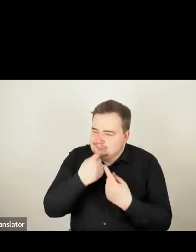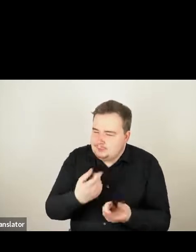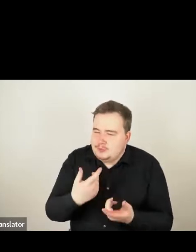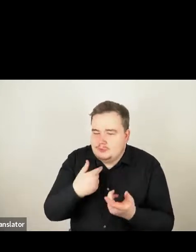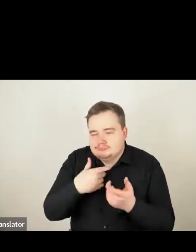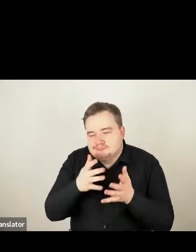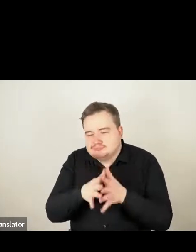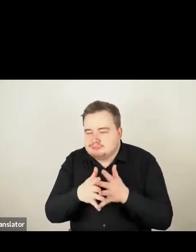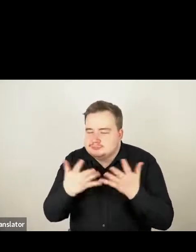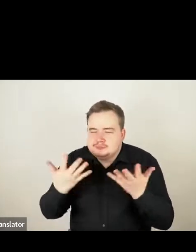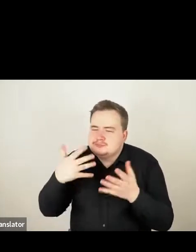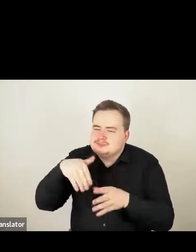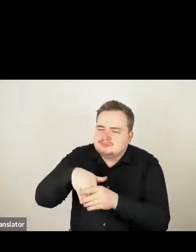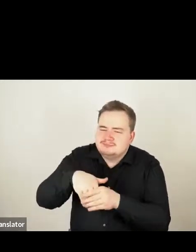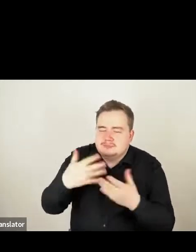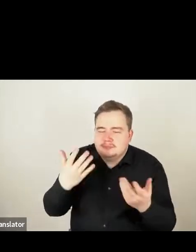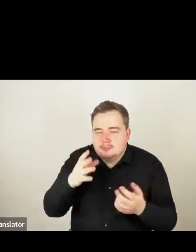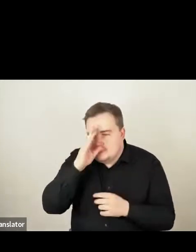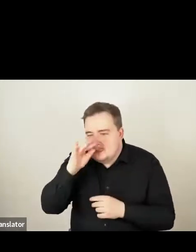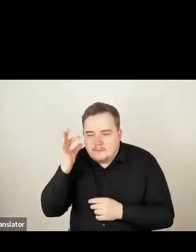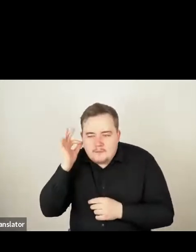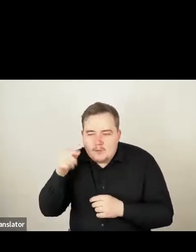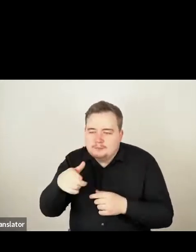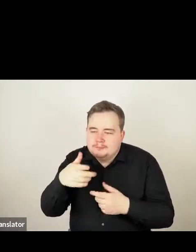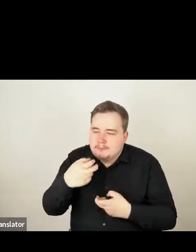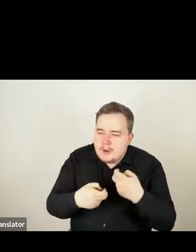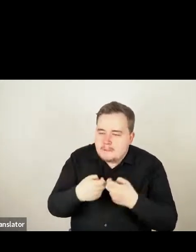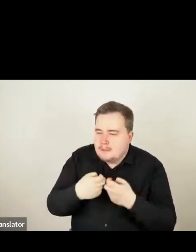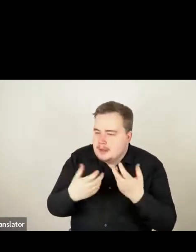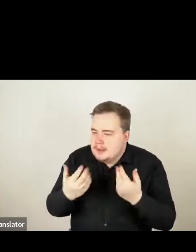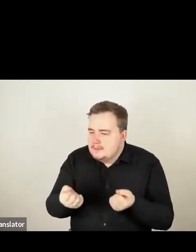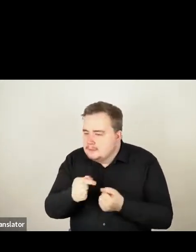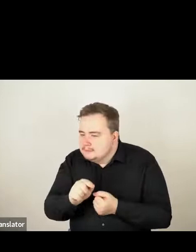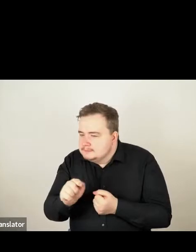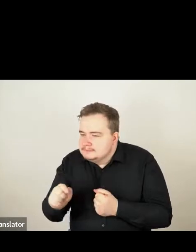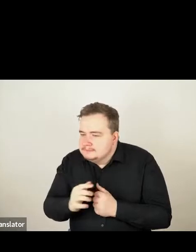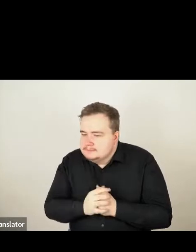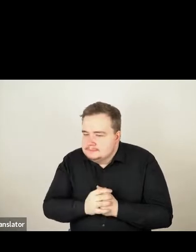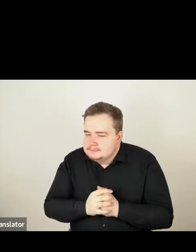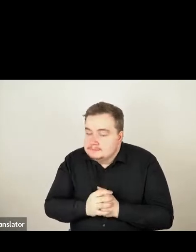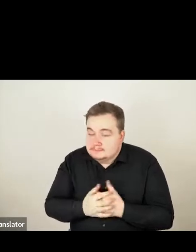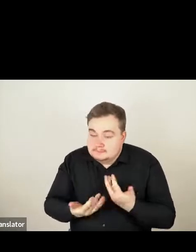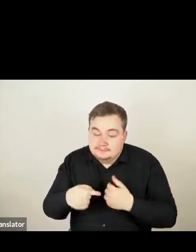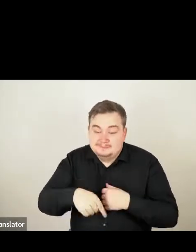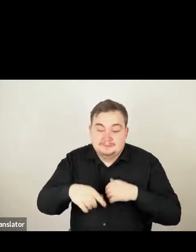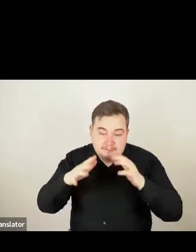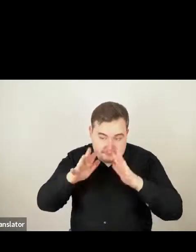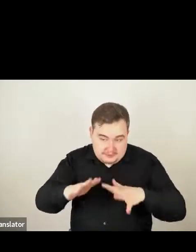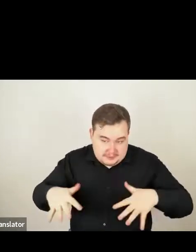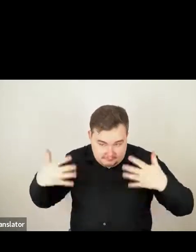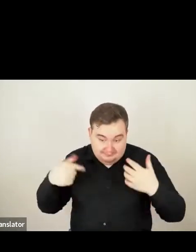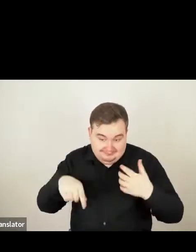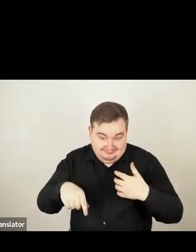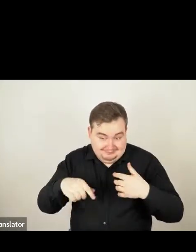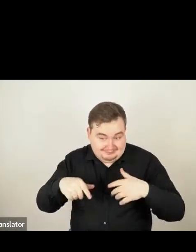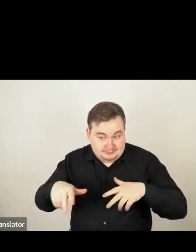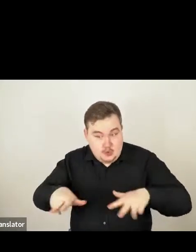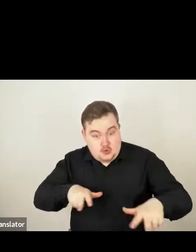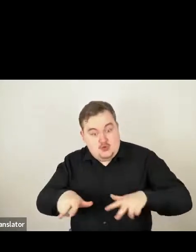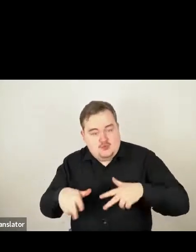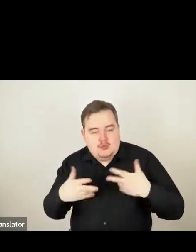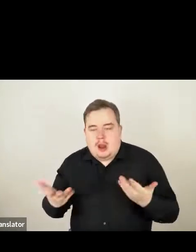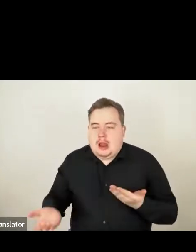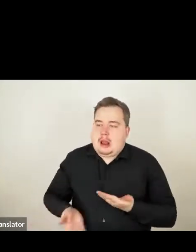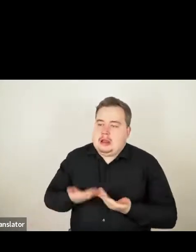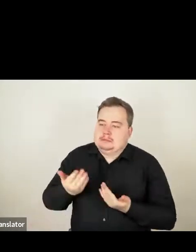to understand is just what complex organisations parliaments are. Every organisation is complex, but in